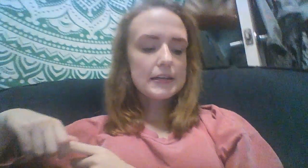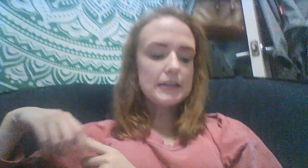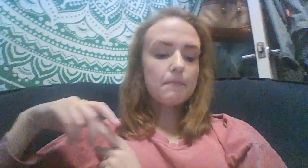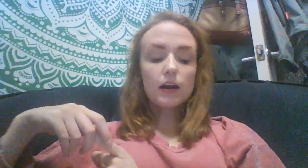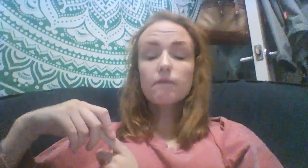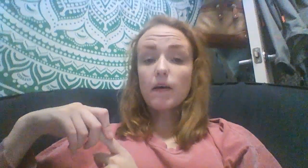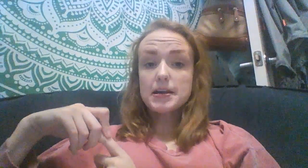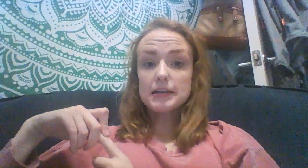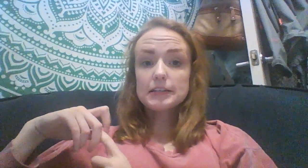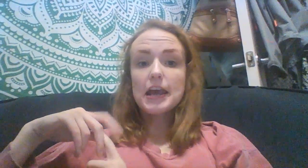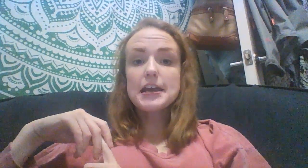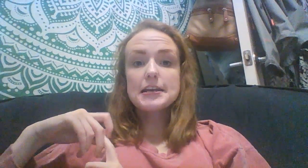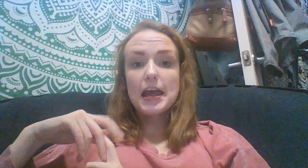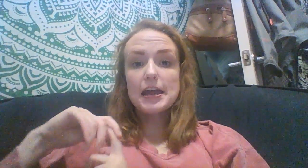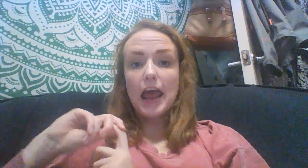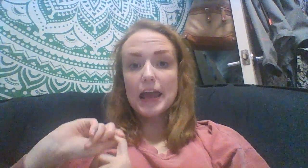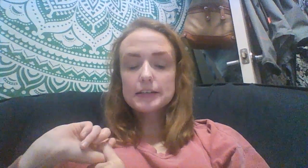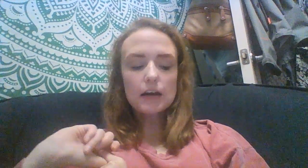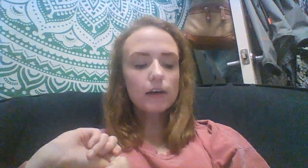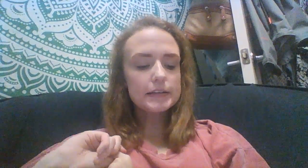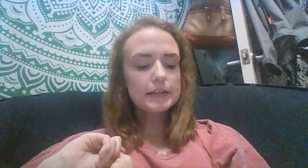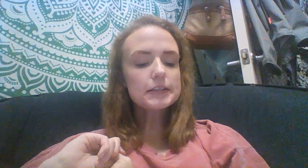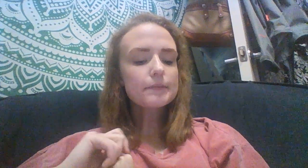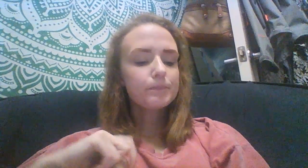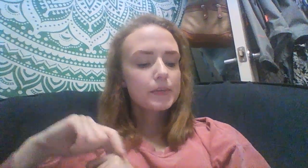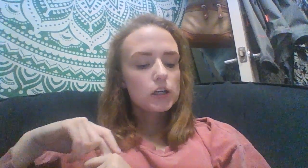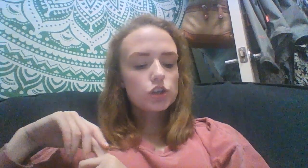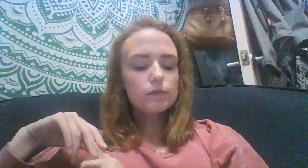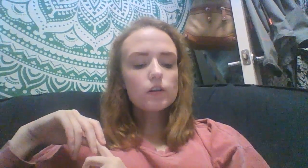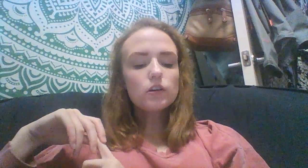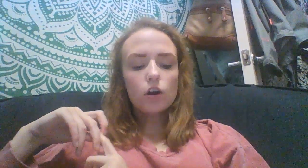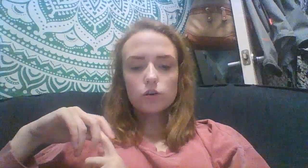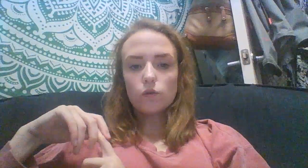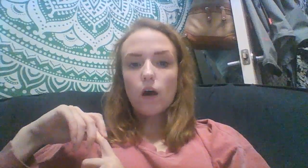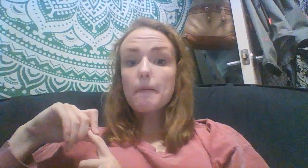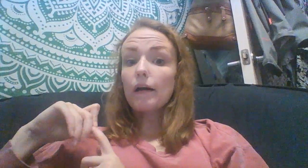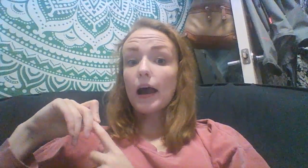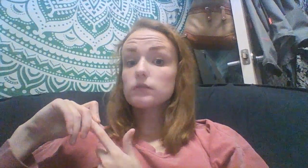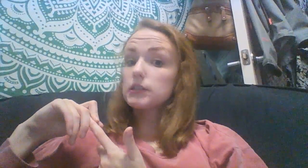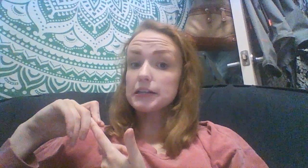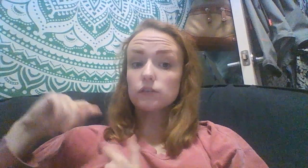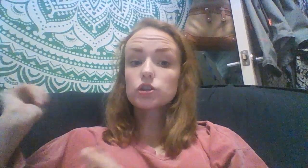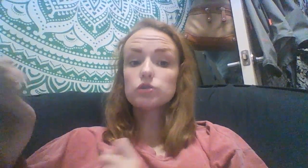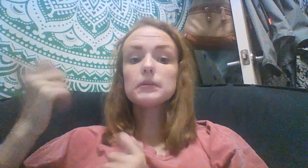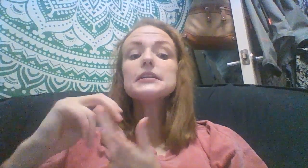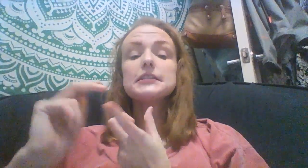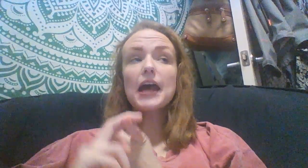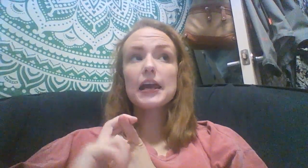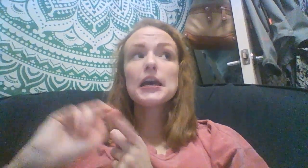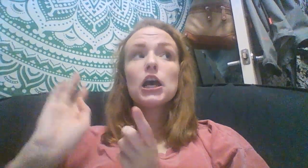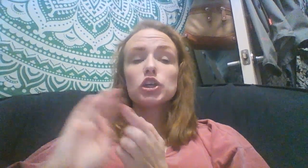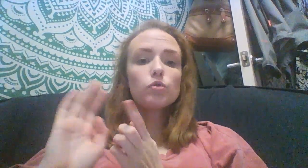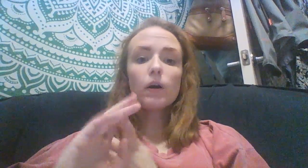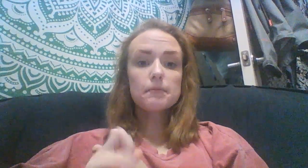an American feminist and an anti-racist, she wrote an article about how still, to this day, you are the